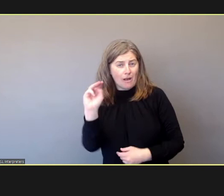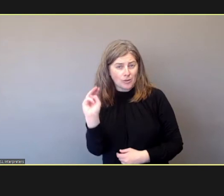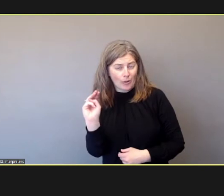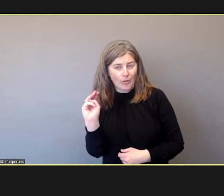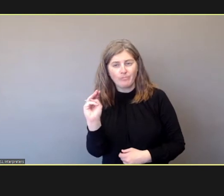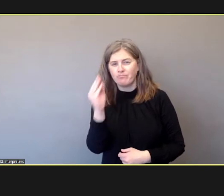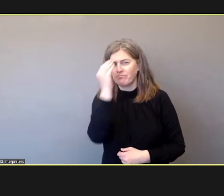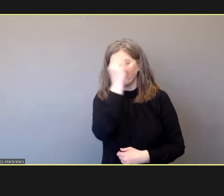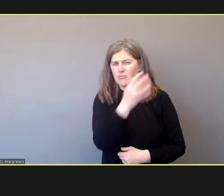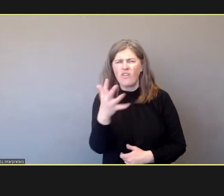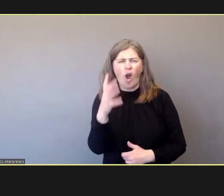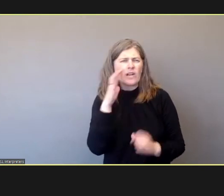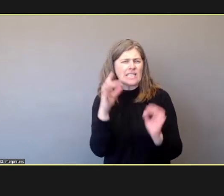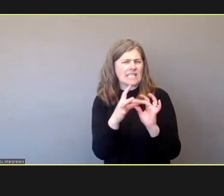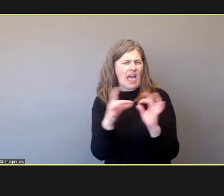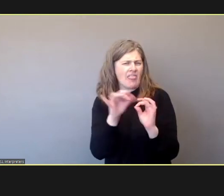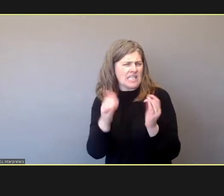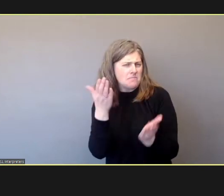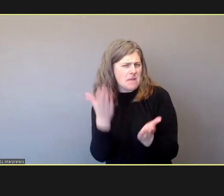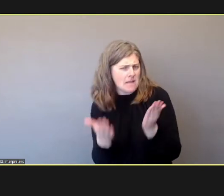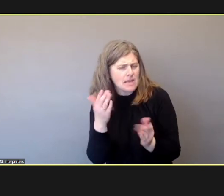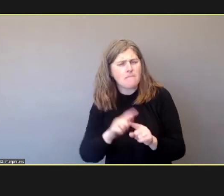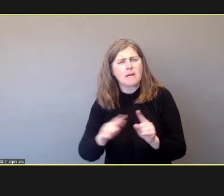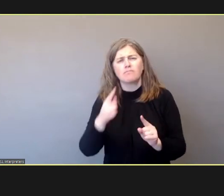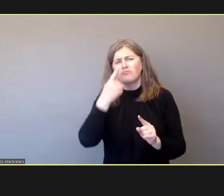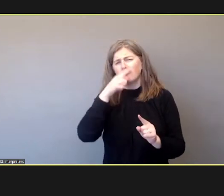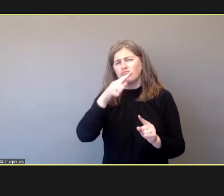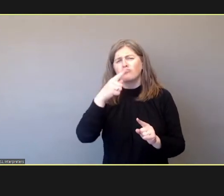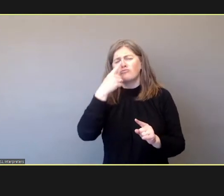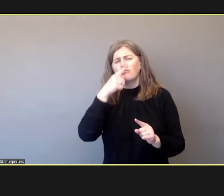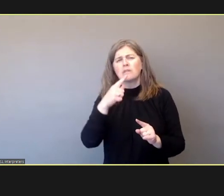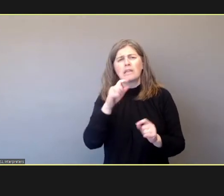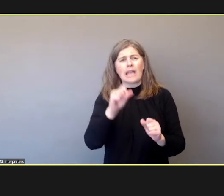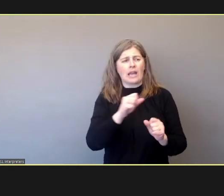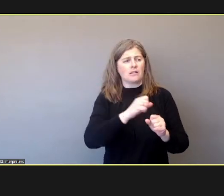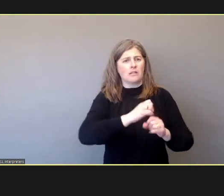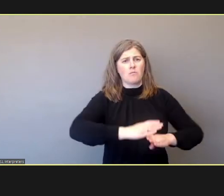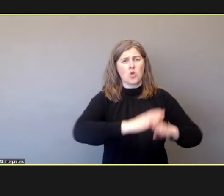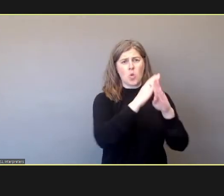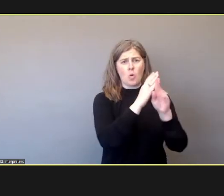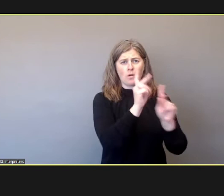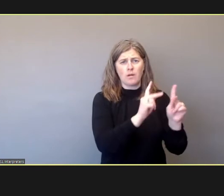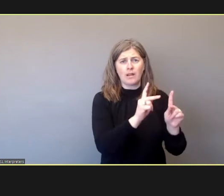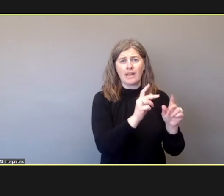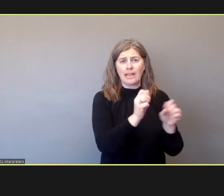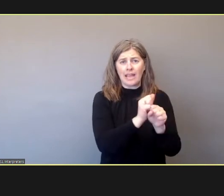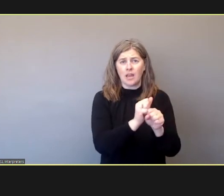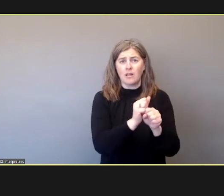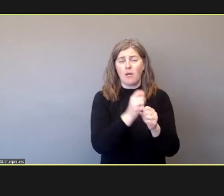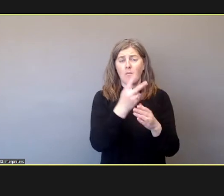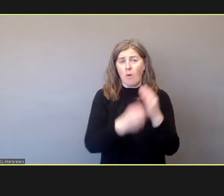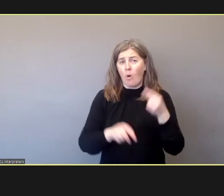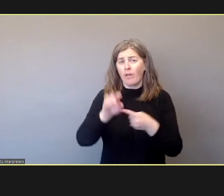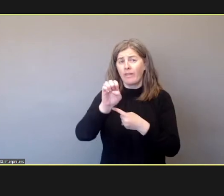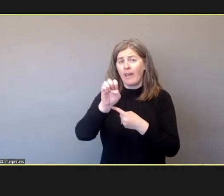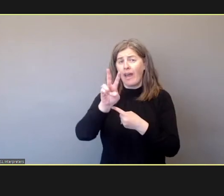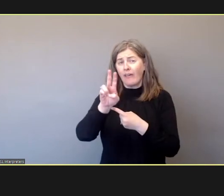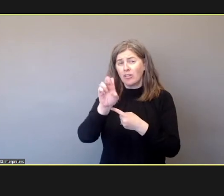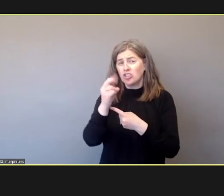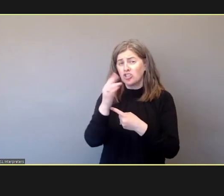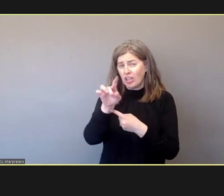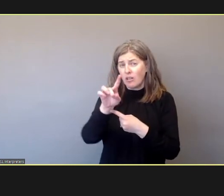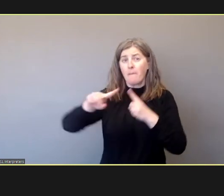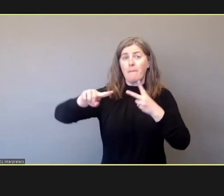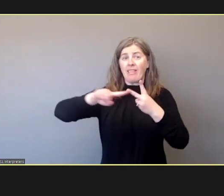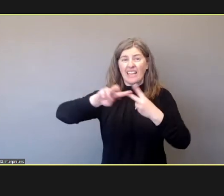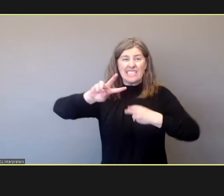You might have already said this, but can immunocompromised get both Evishield and a second booster? And